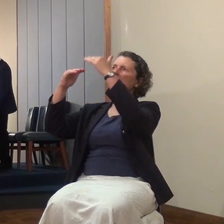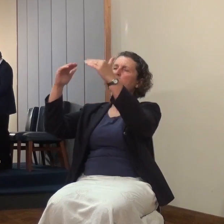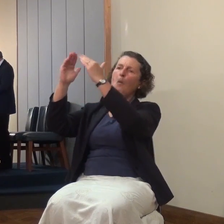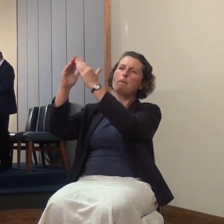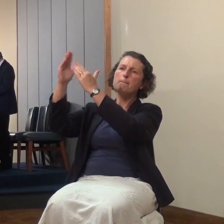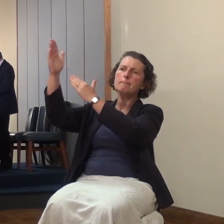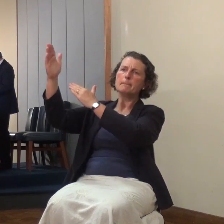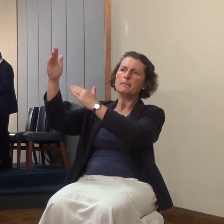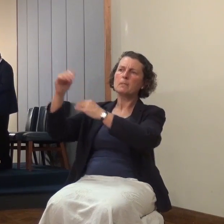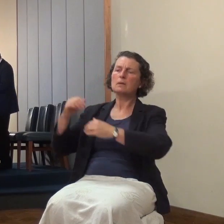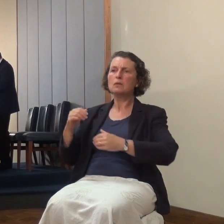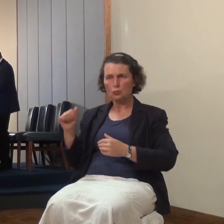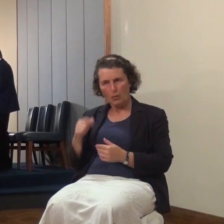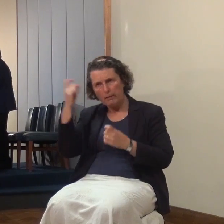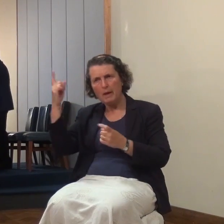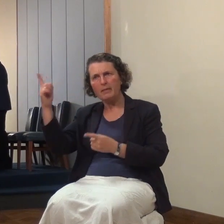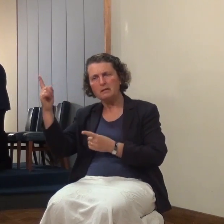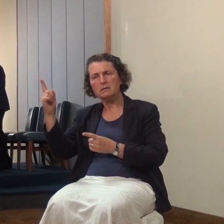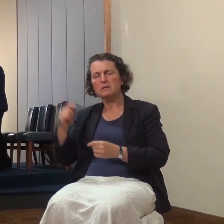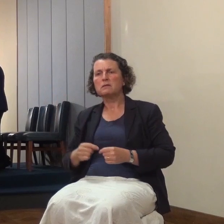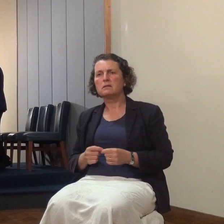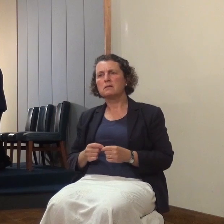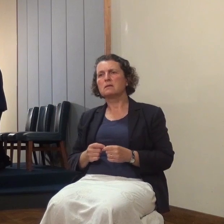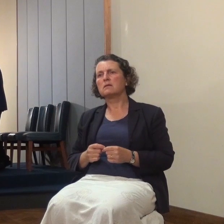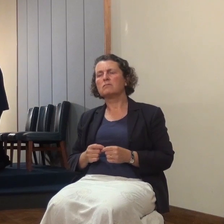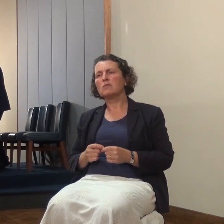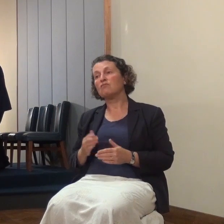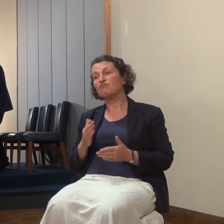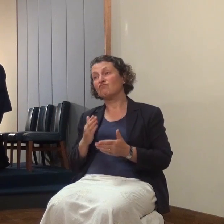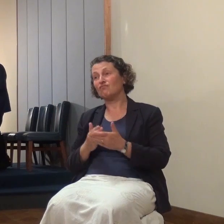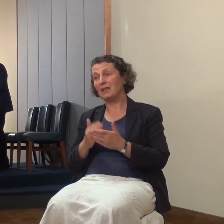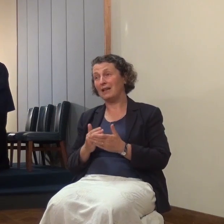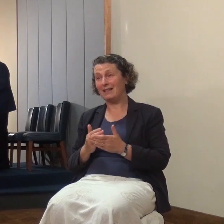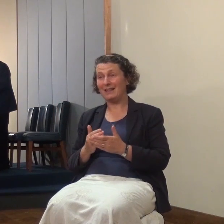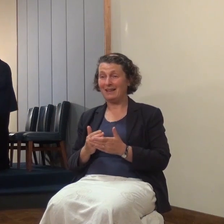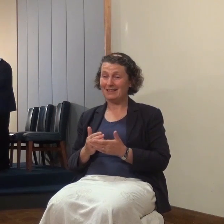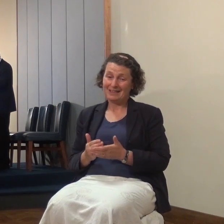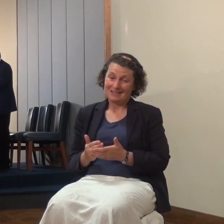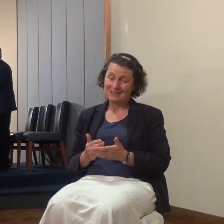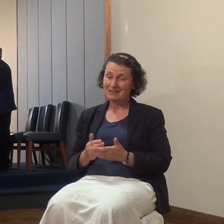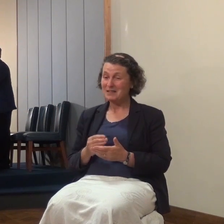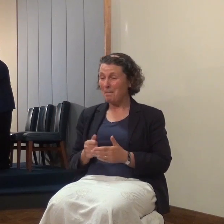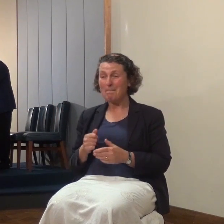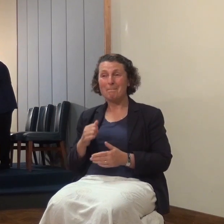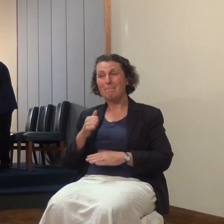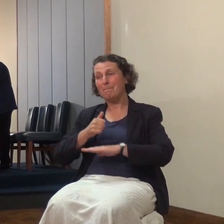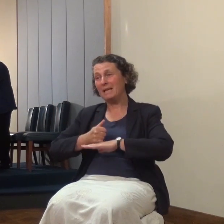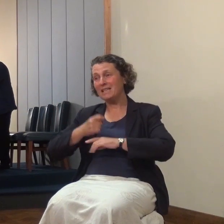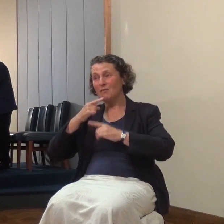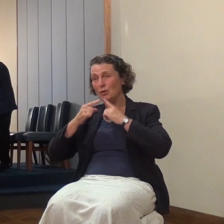this life. Well, we've only begun really to scratch the surface. God's grace is